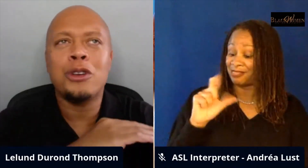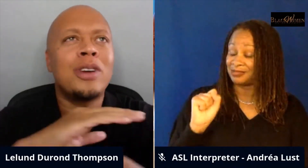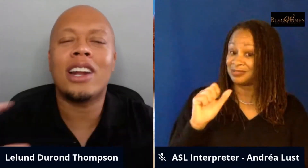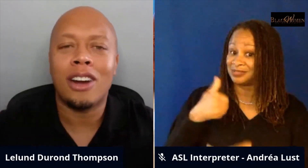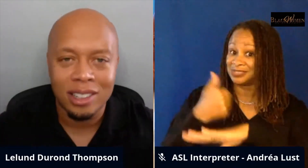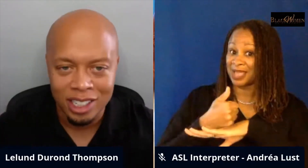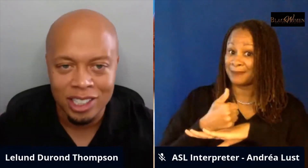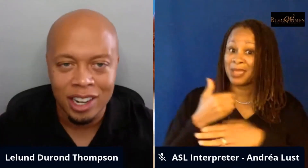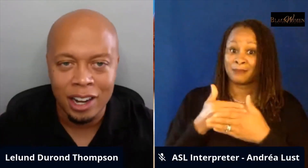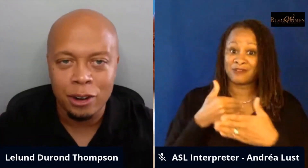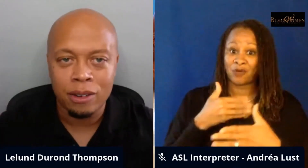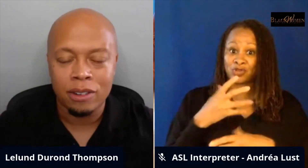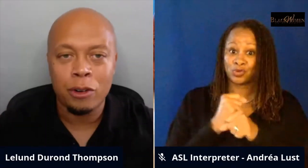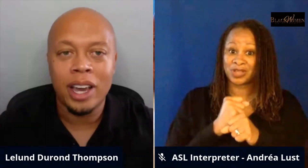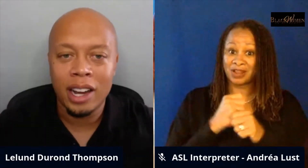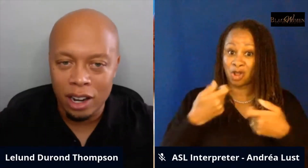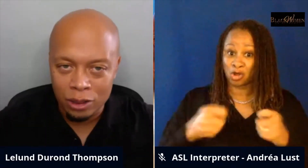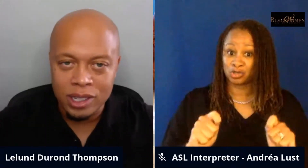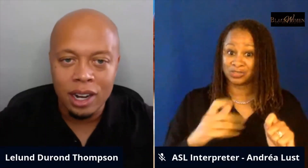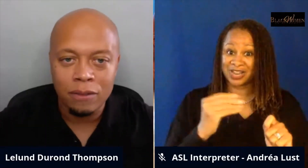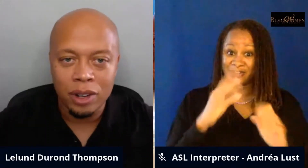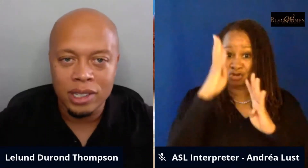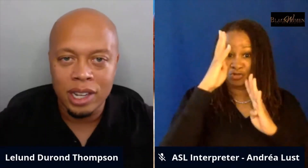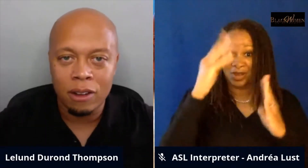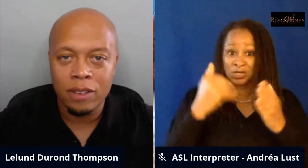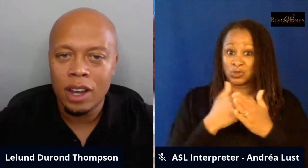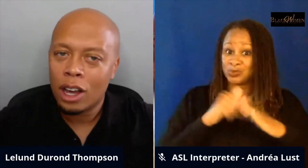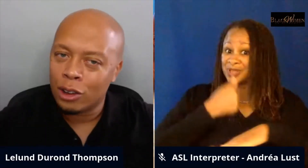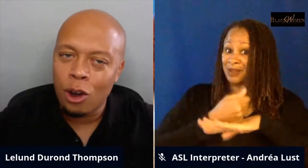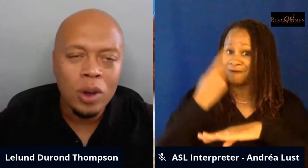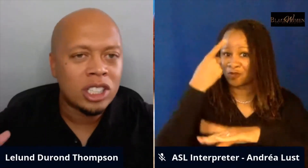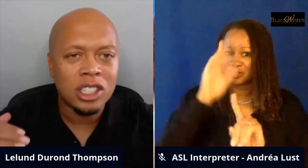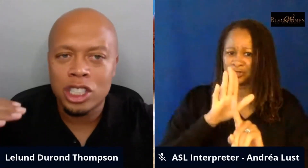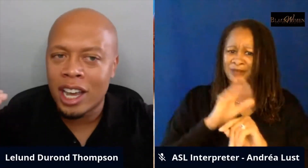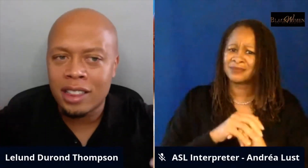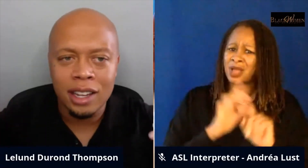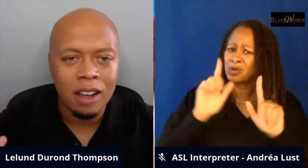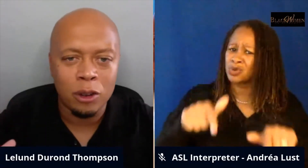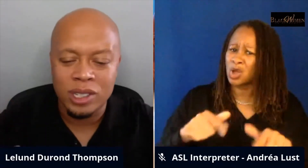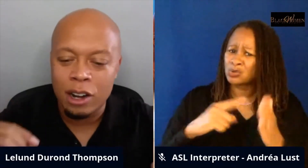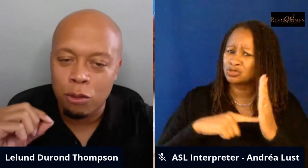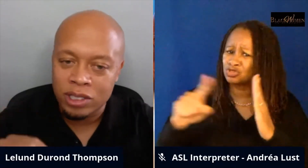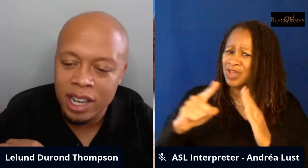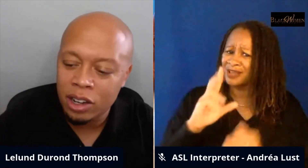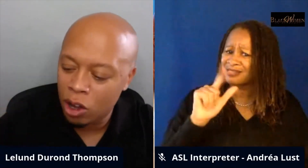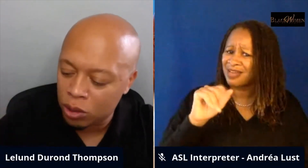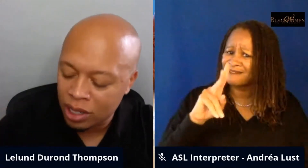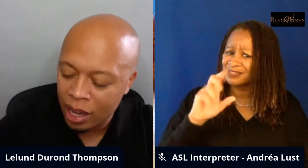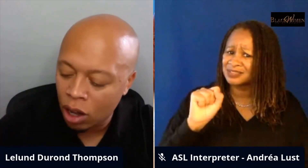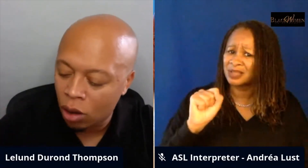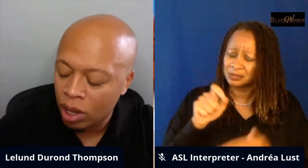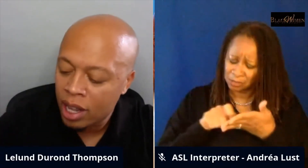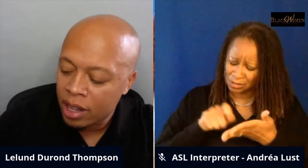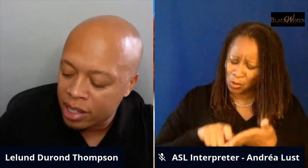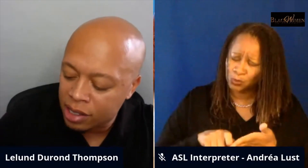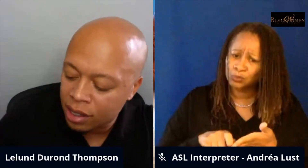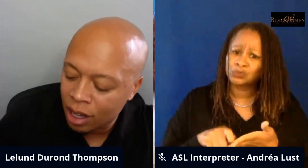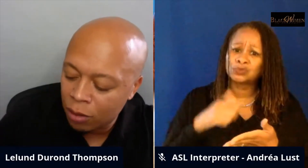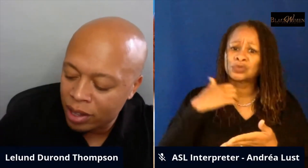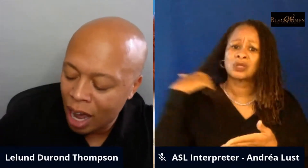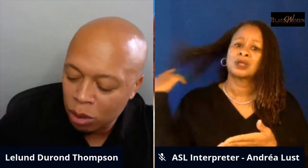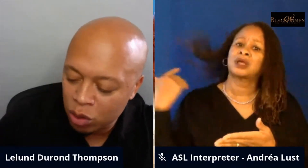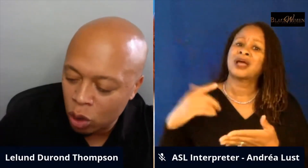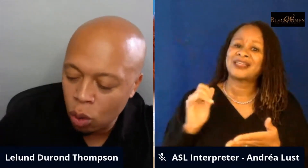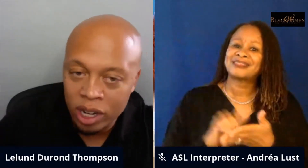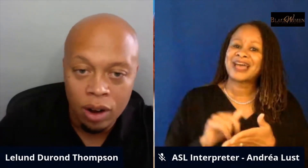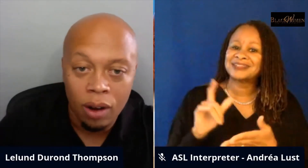before you get an audition and you're creating a new setup for yourself, go and just check the levels and take notes like, oh, this is the level